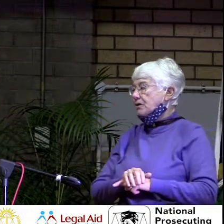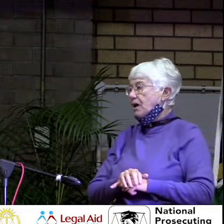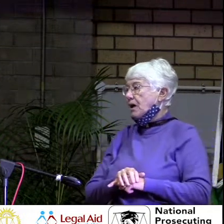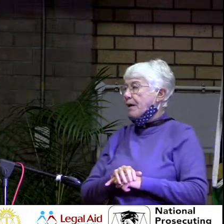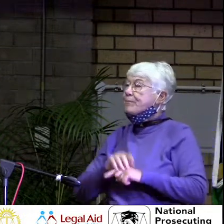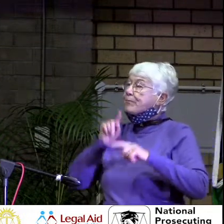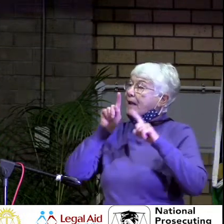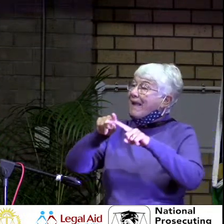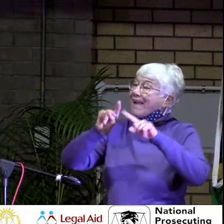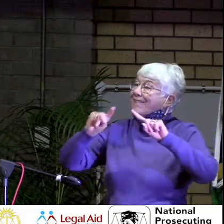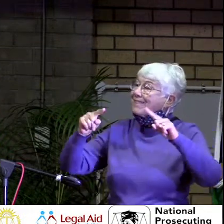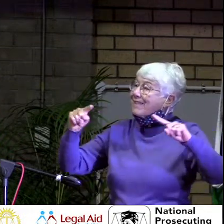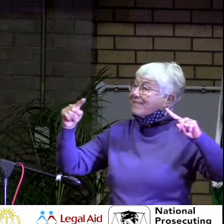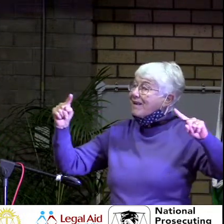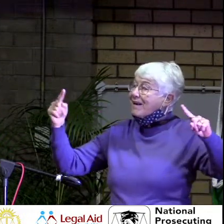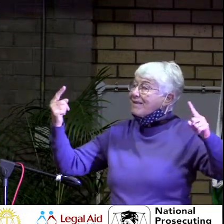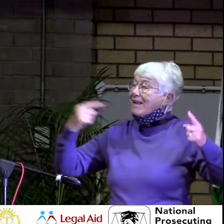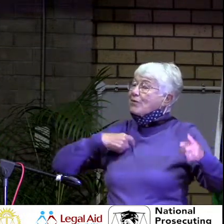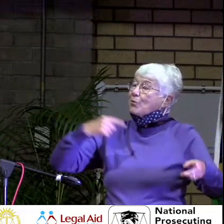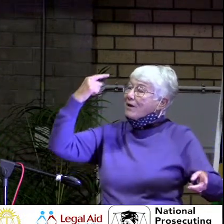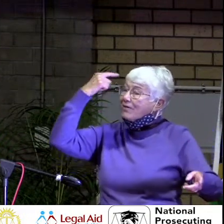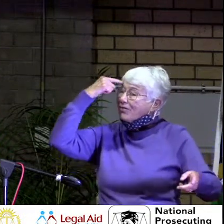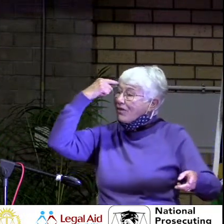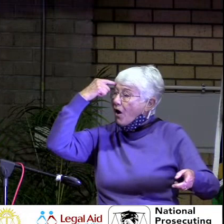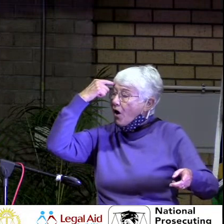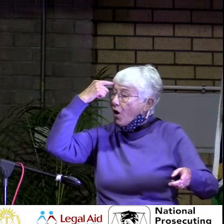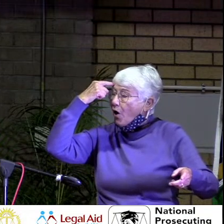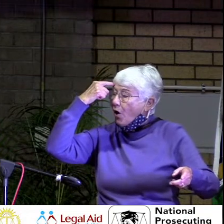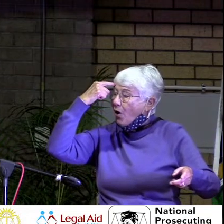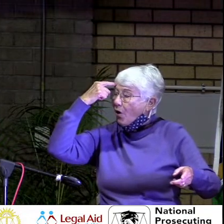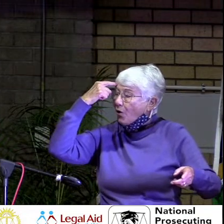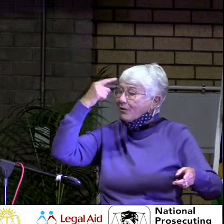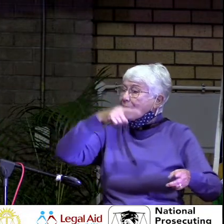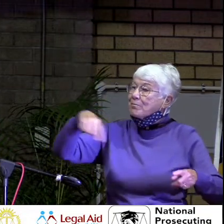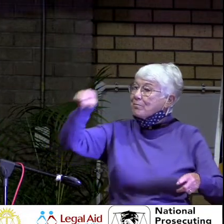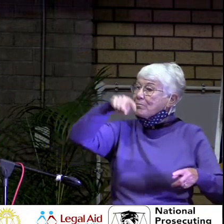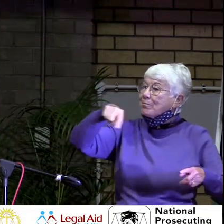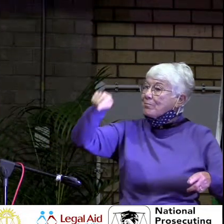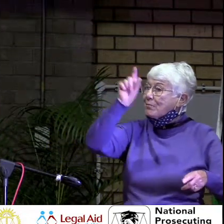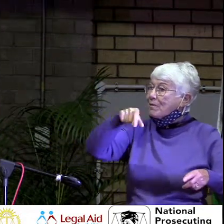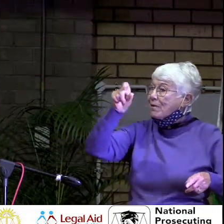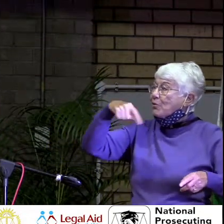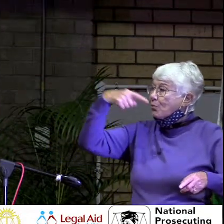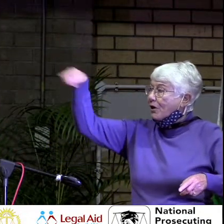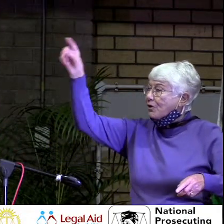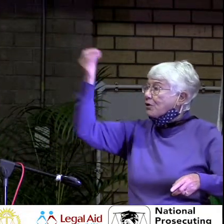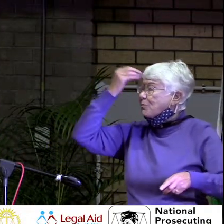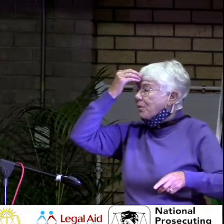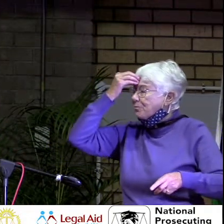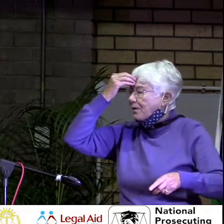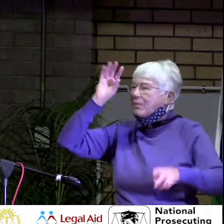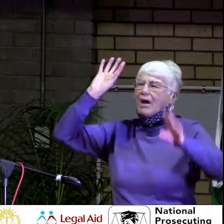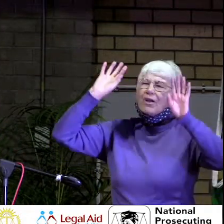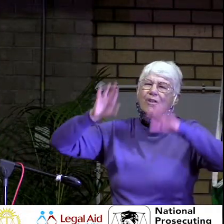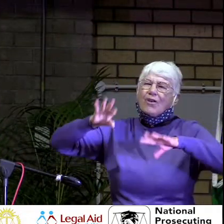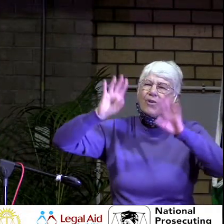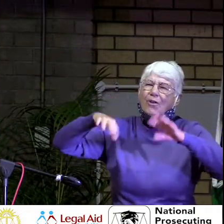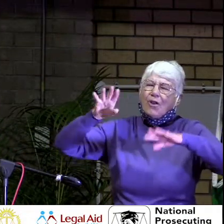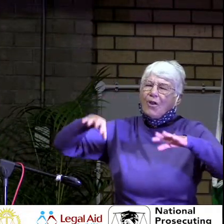These are the cases that we know of, the ones that were reported, but there are no doubt many more that are never reported.